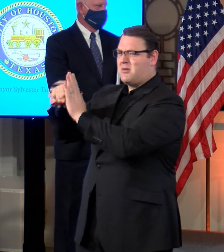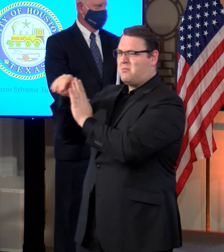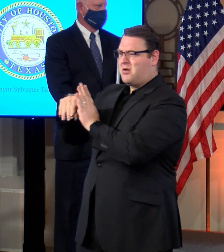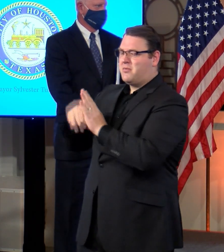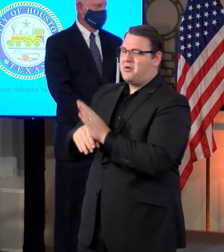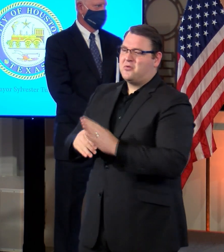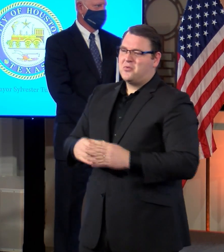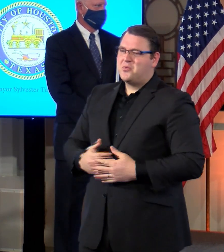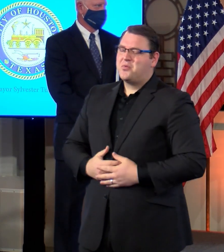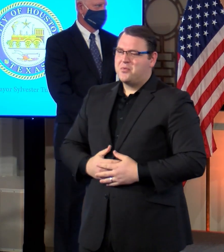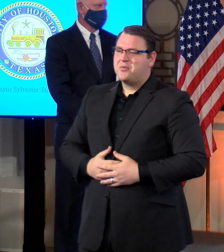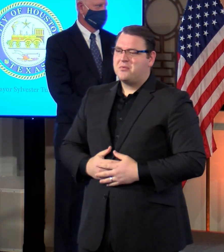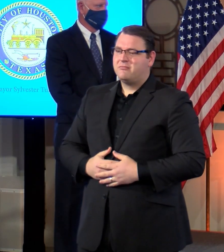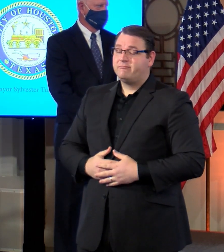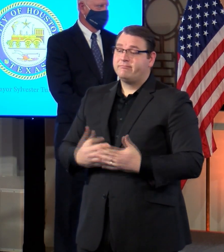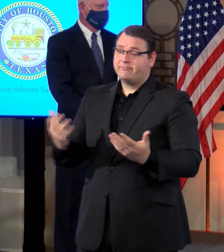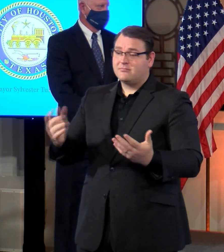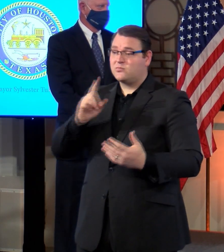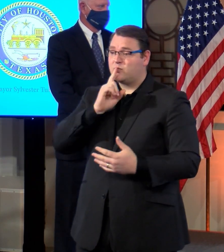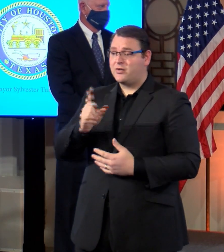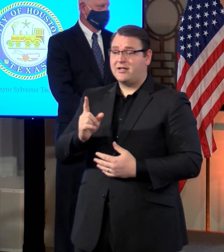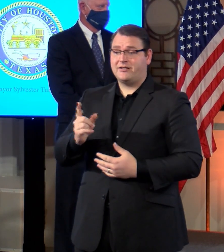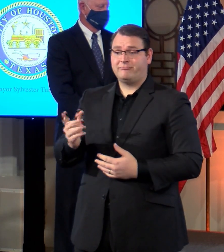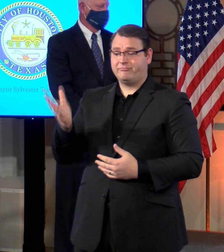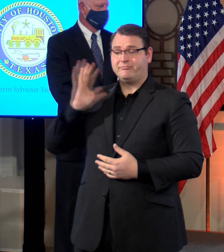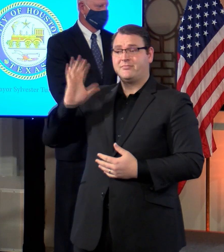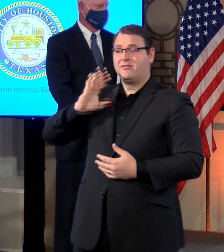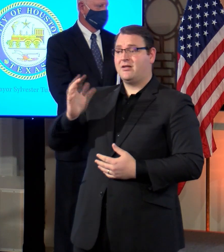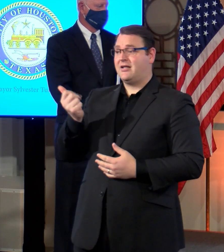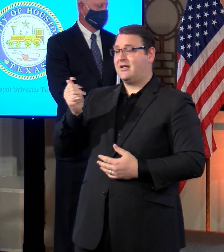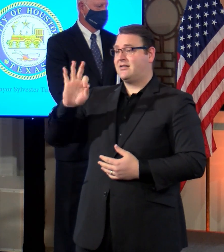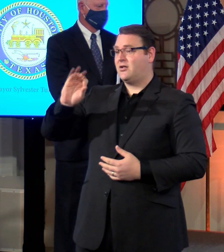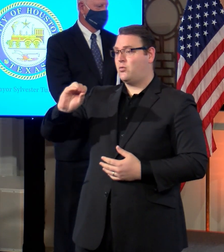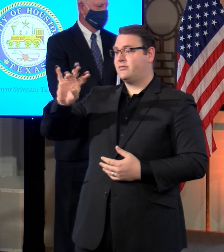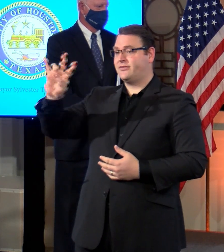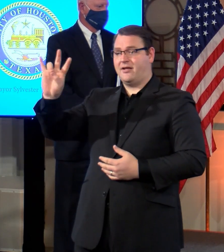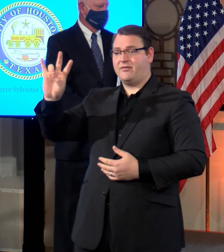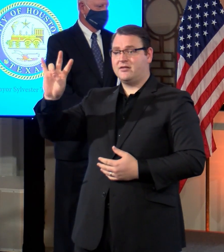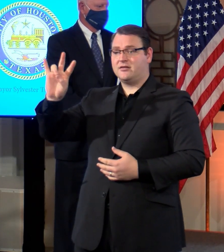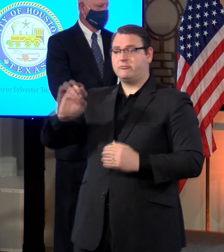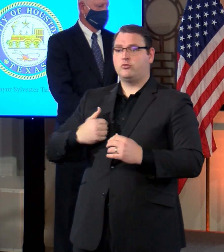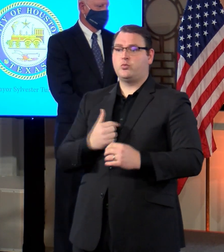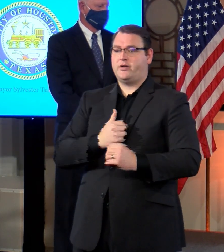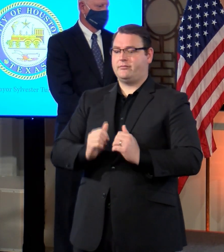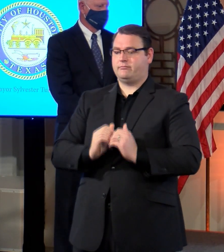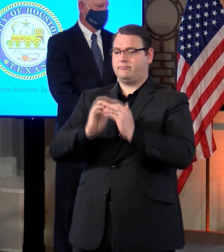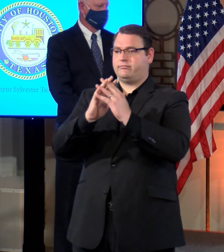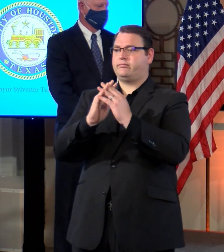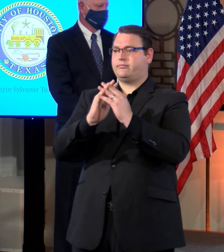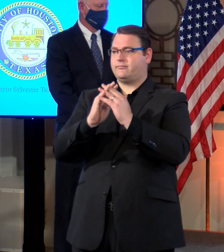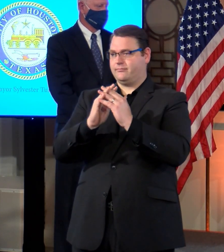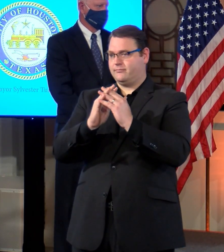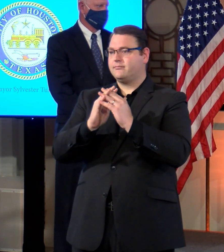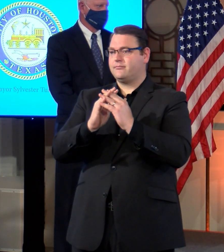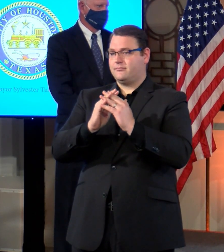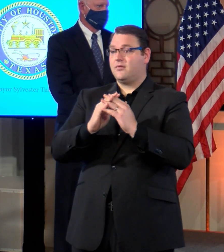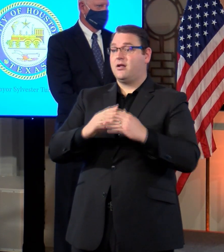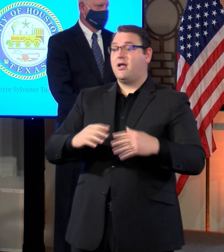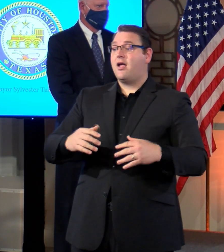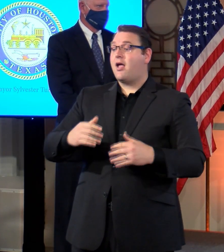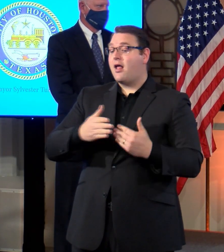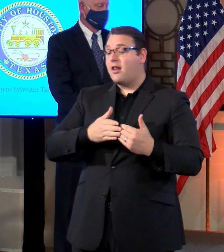unfortunately, part of every disaster since our beginning of 1907 in this region. And every disaster has